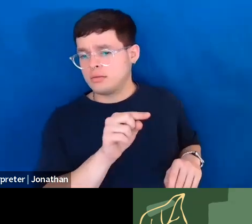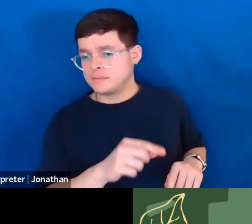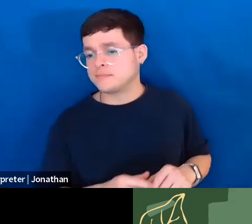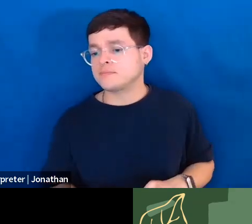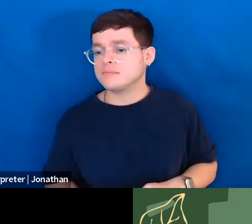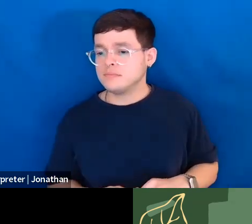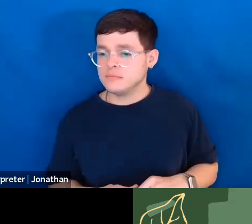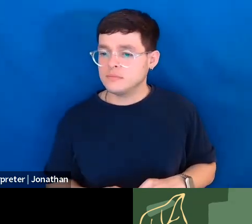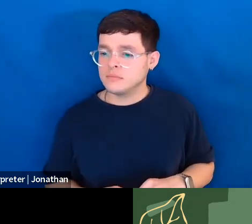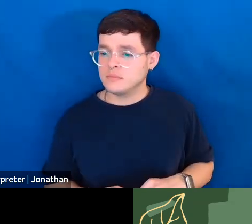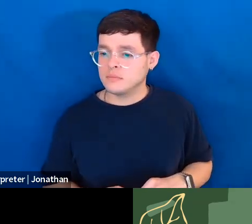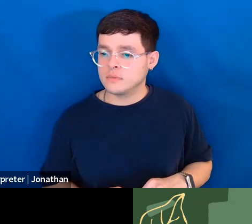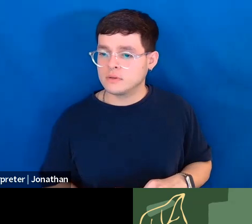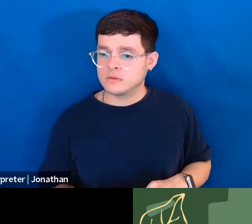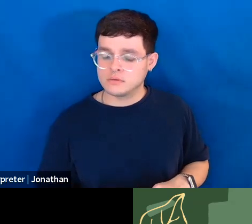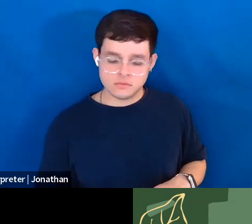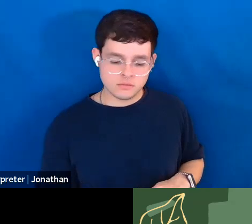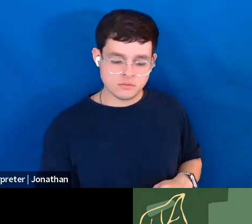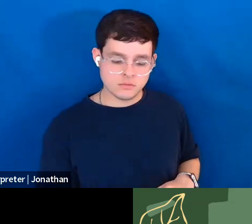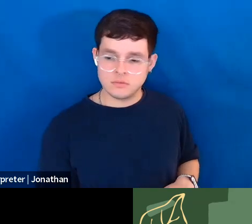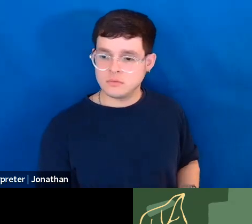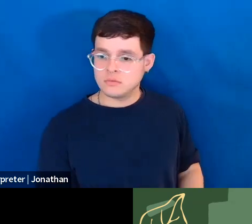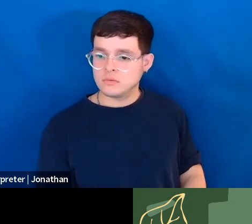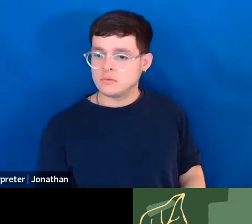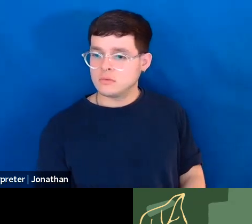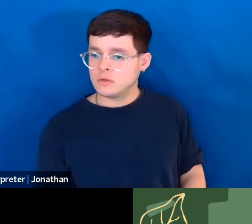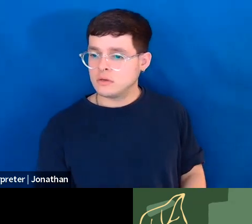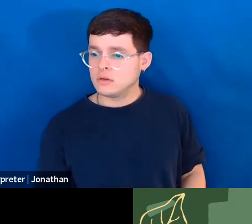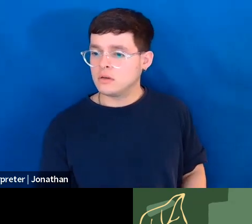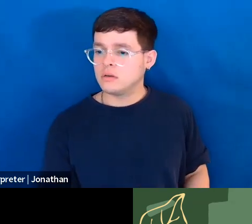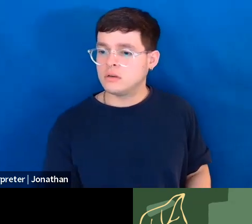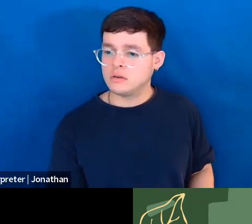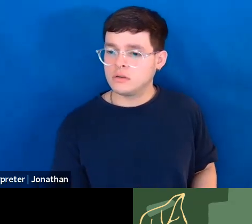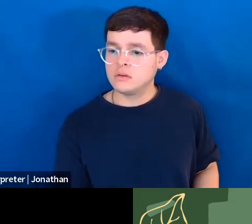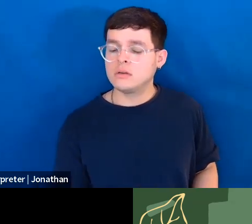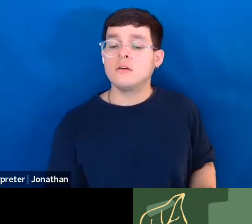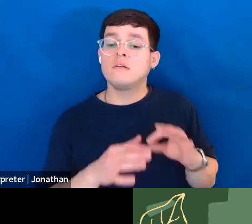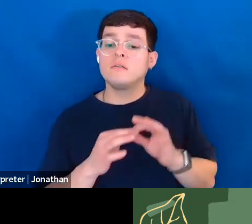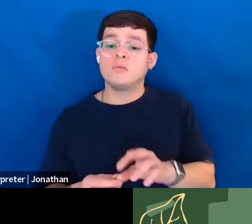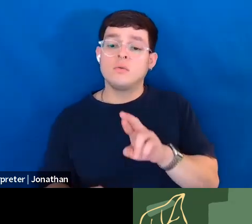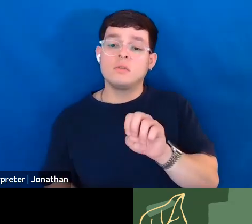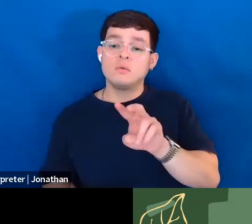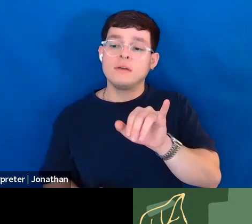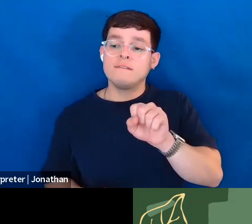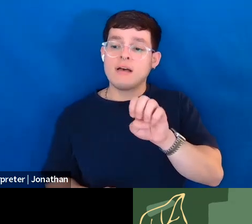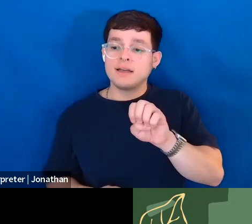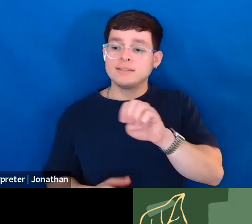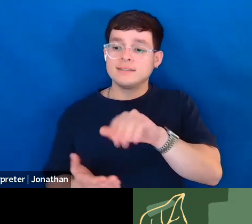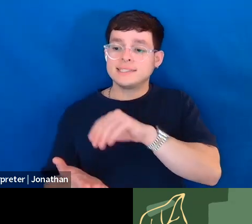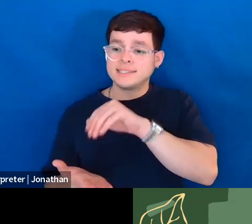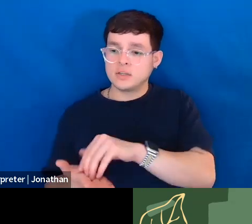its version through the Revised Center, we imagine it as being